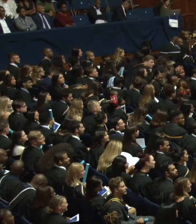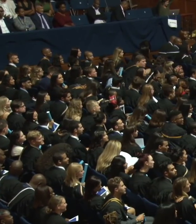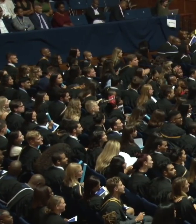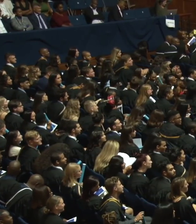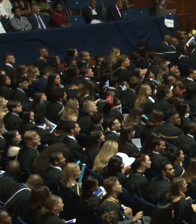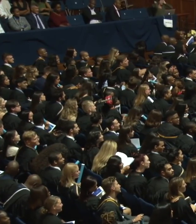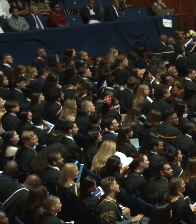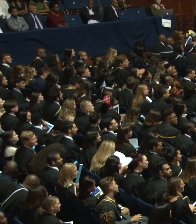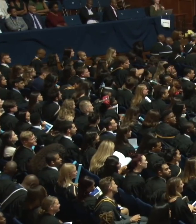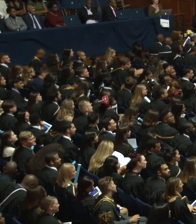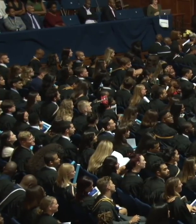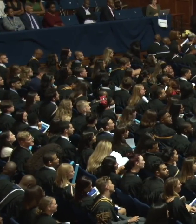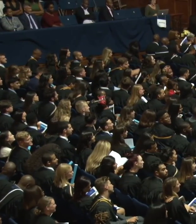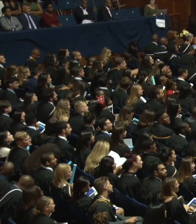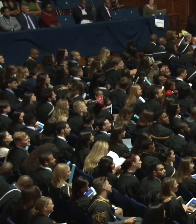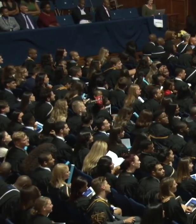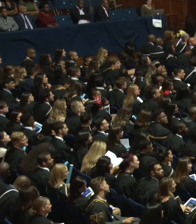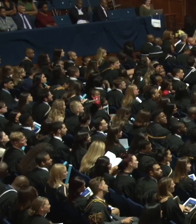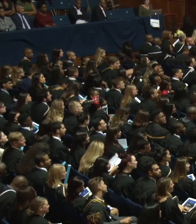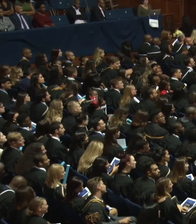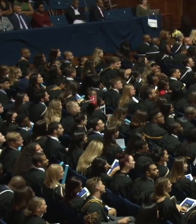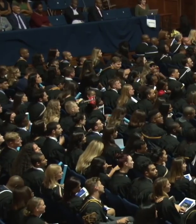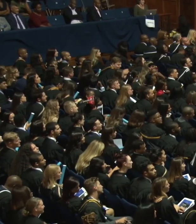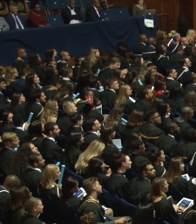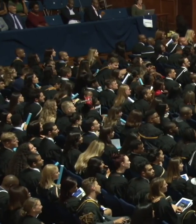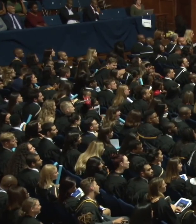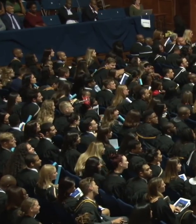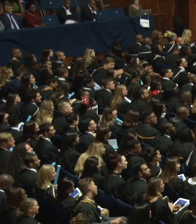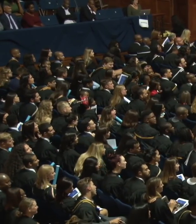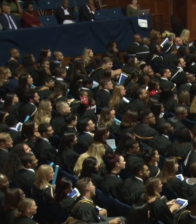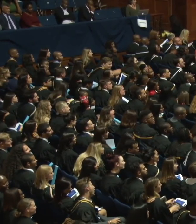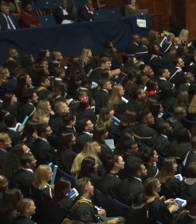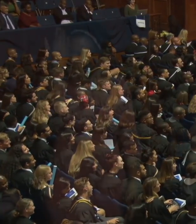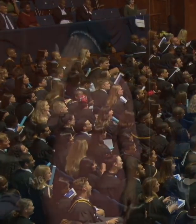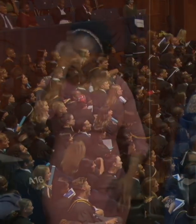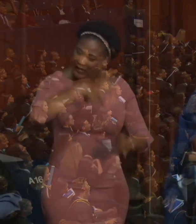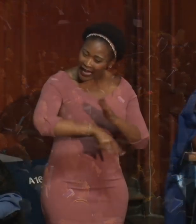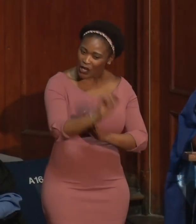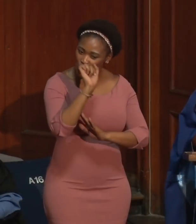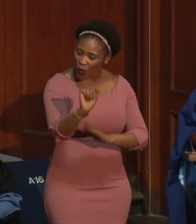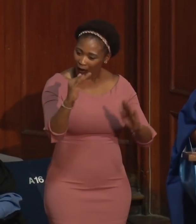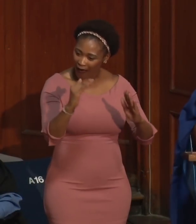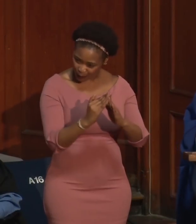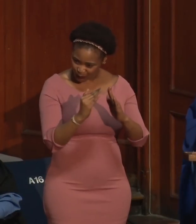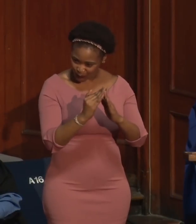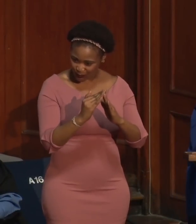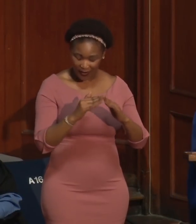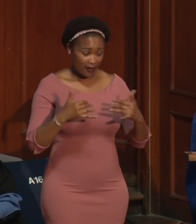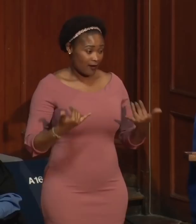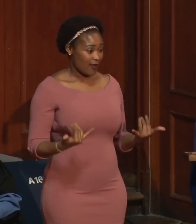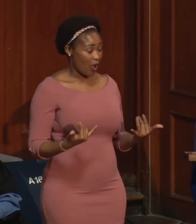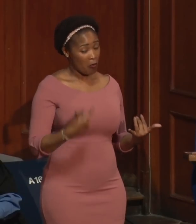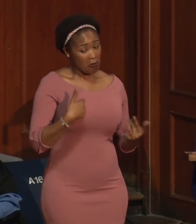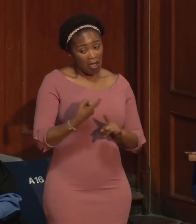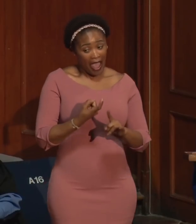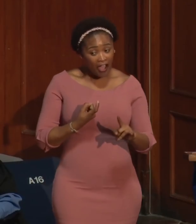So finally, you have a UCT graduate in the house. Now, I come